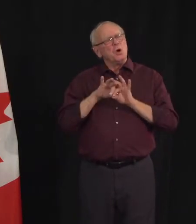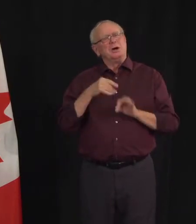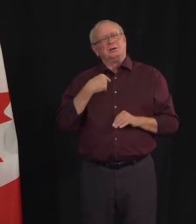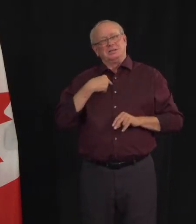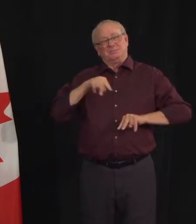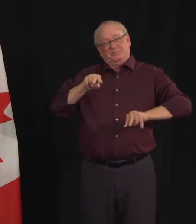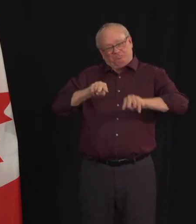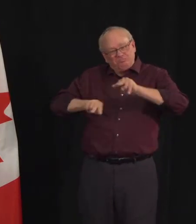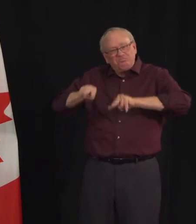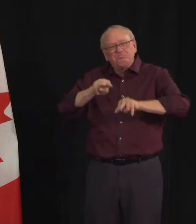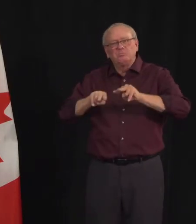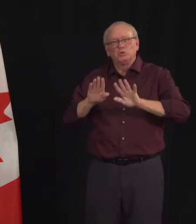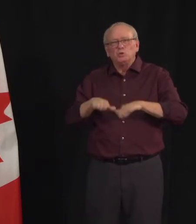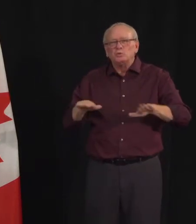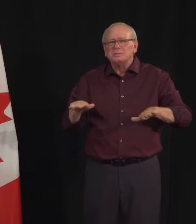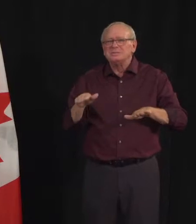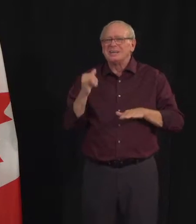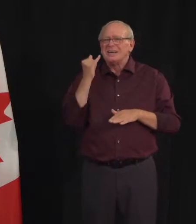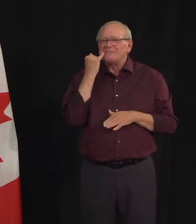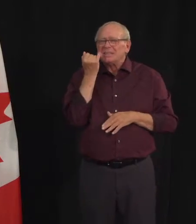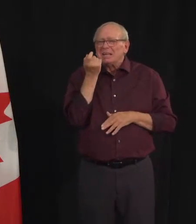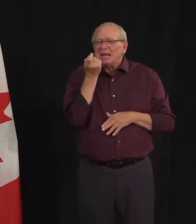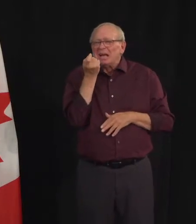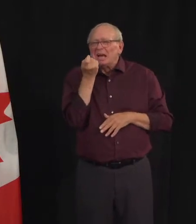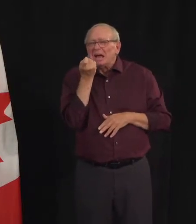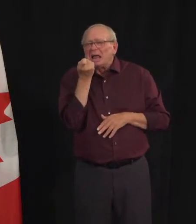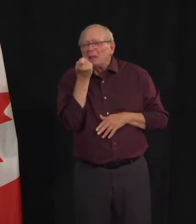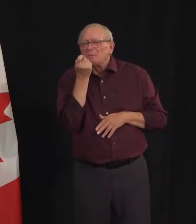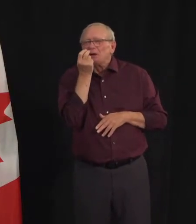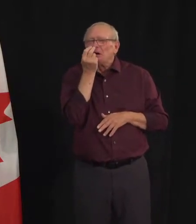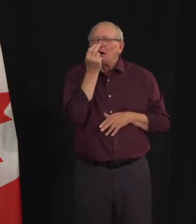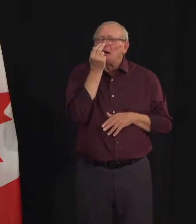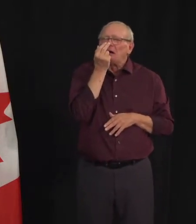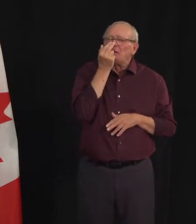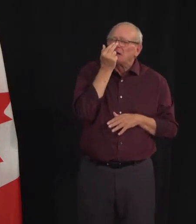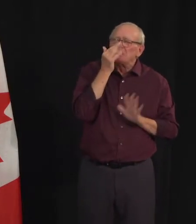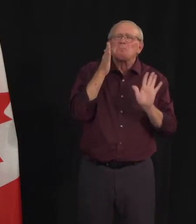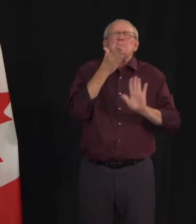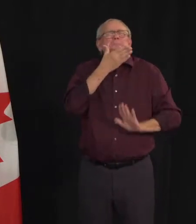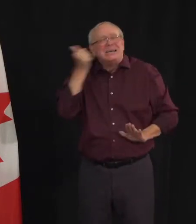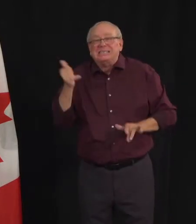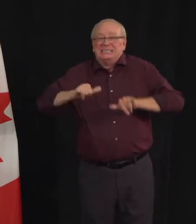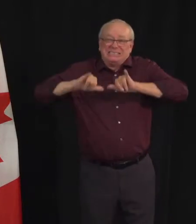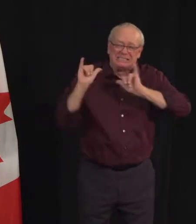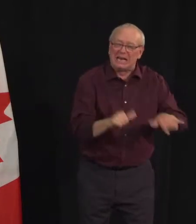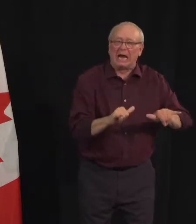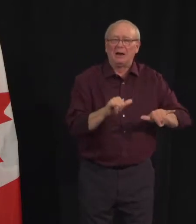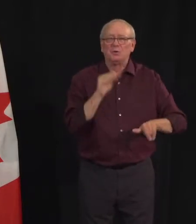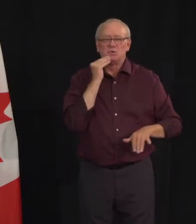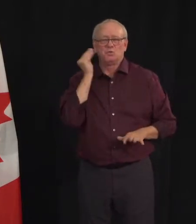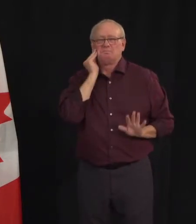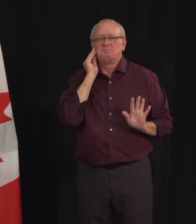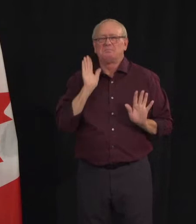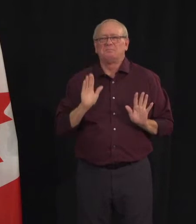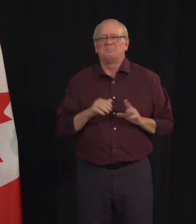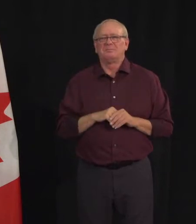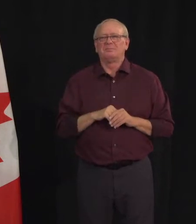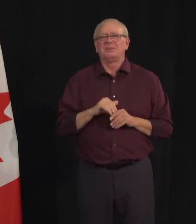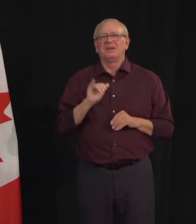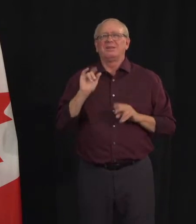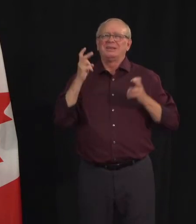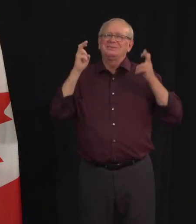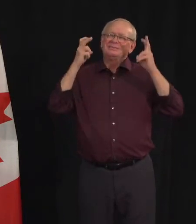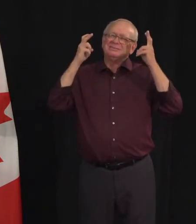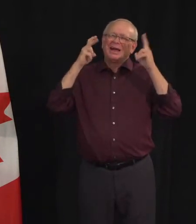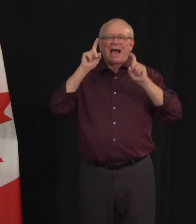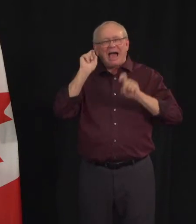instead of to those activities. And so the cohort model partly depends on that regular symptom screening. It also